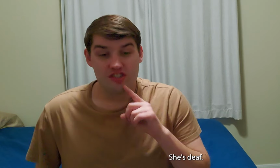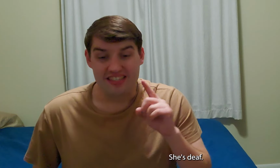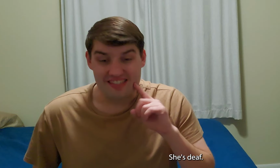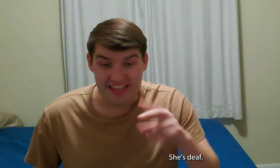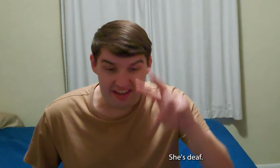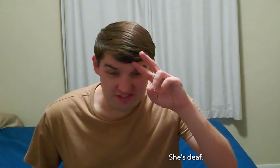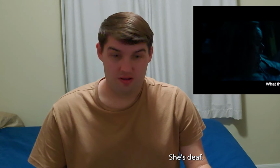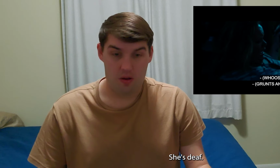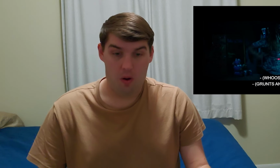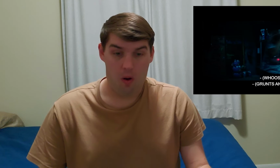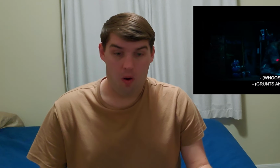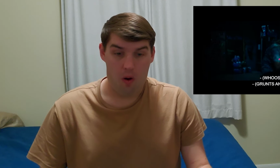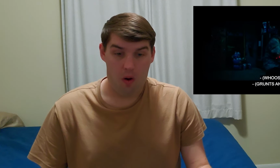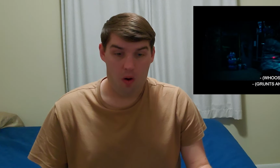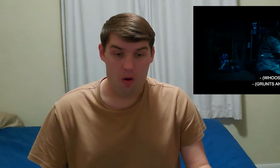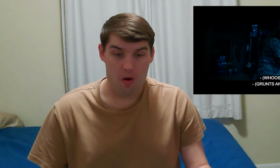She's deaf.